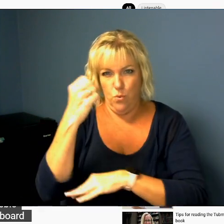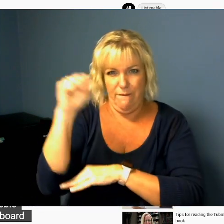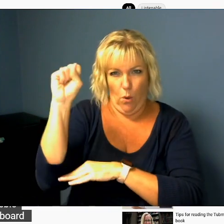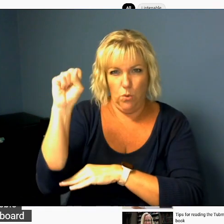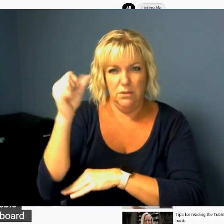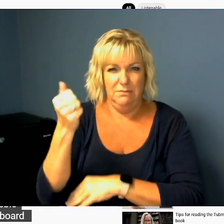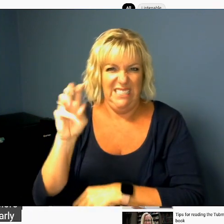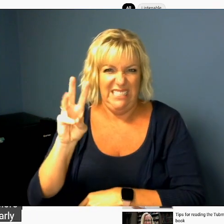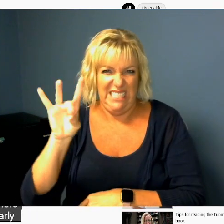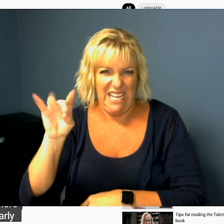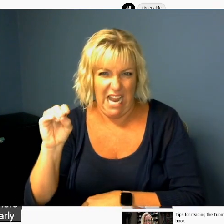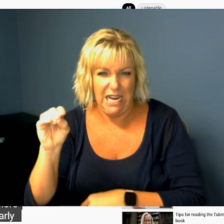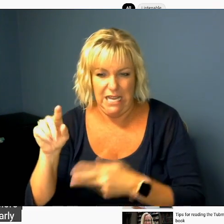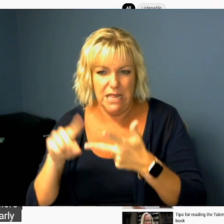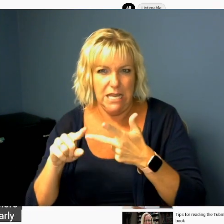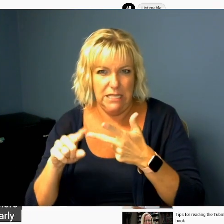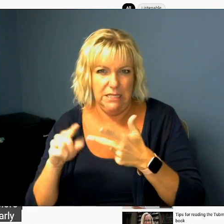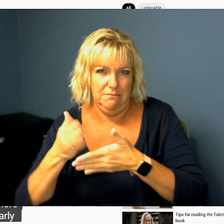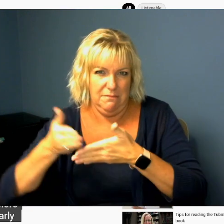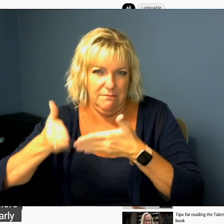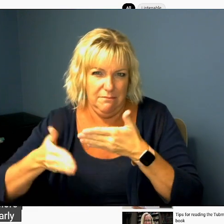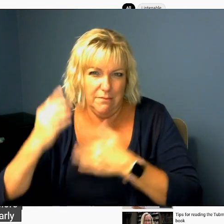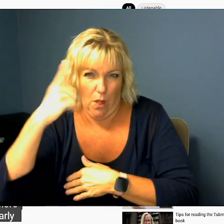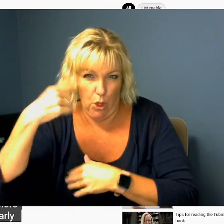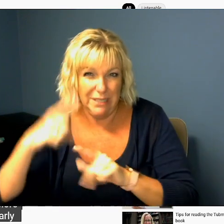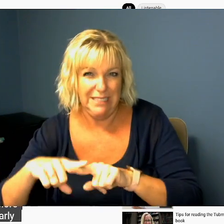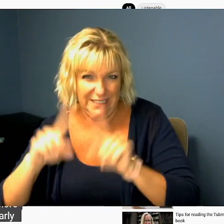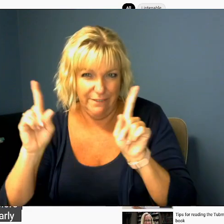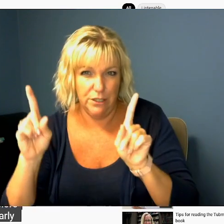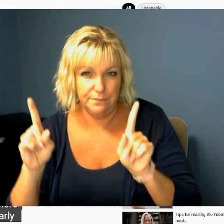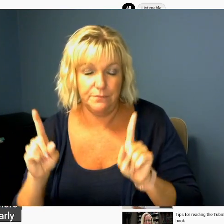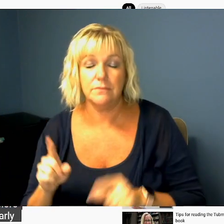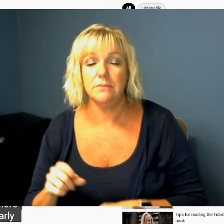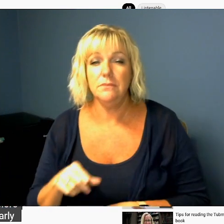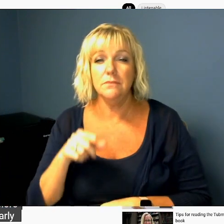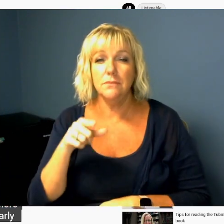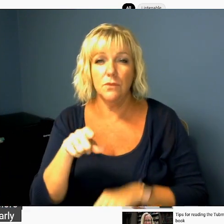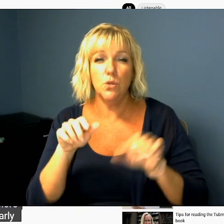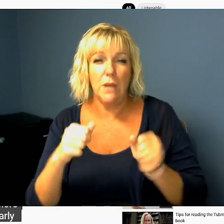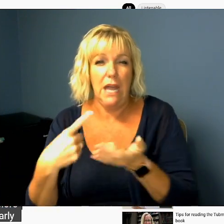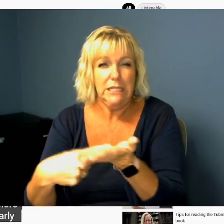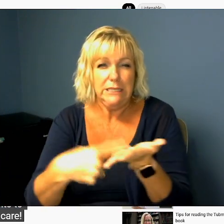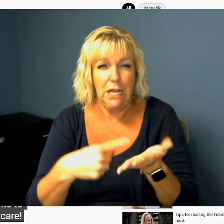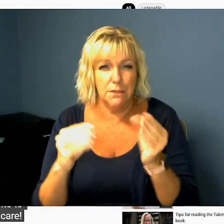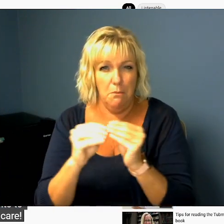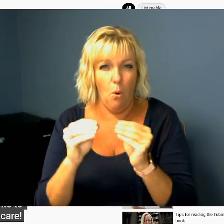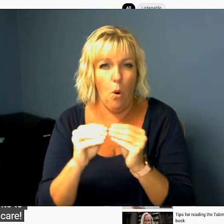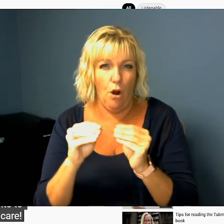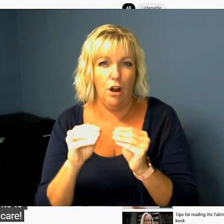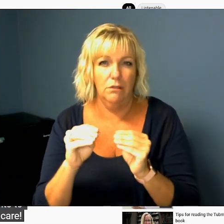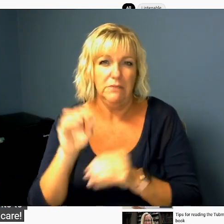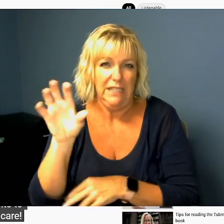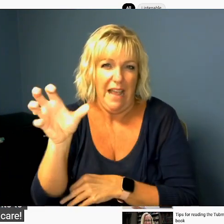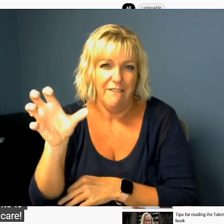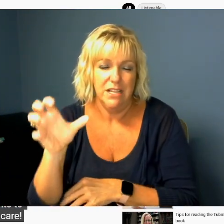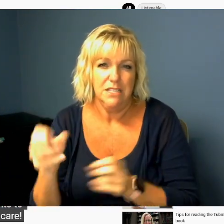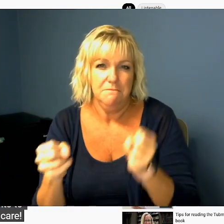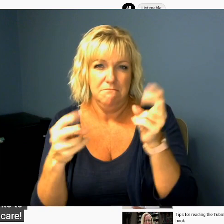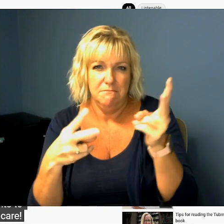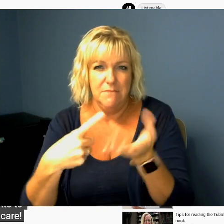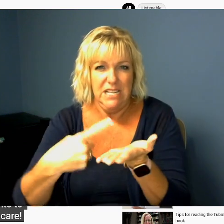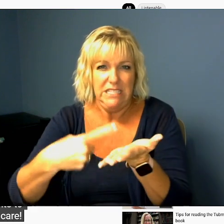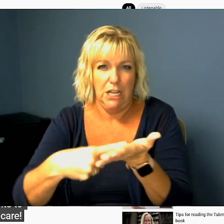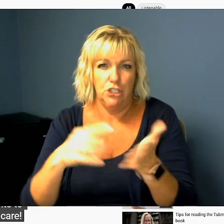You've got a discussion board too that you're going to kind of further explore some of these turning points, particularly Bacon's Rebellion and the